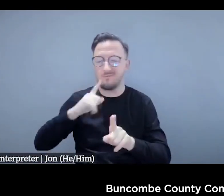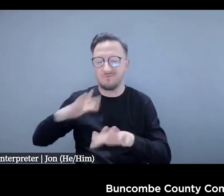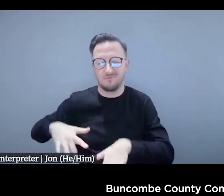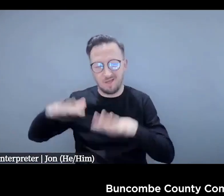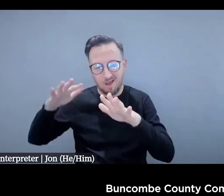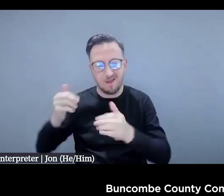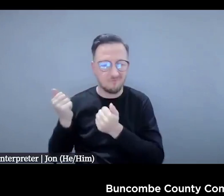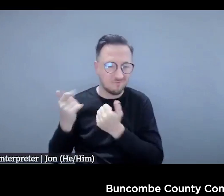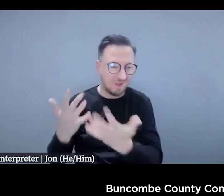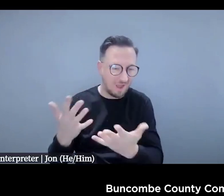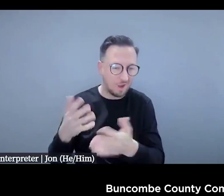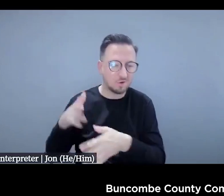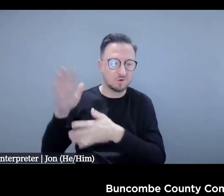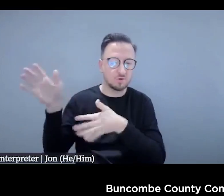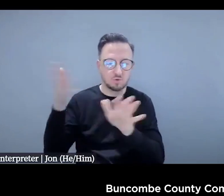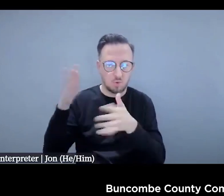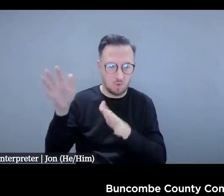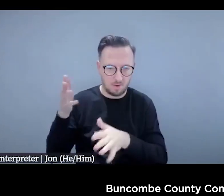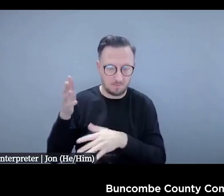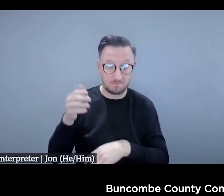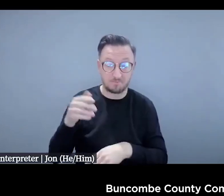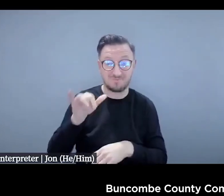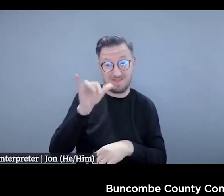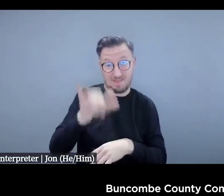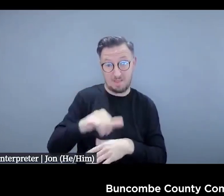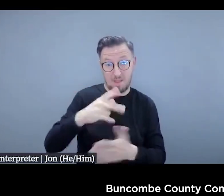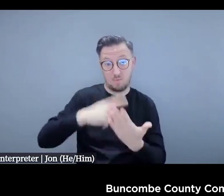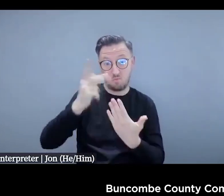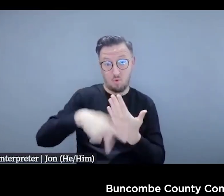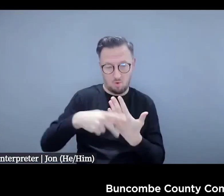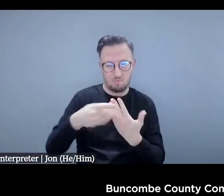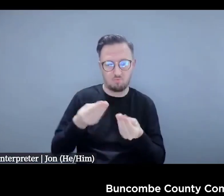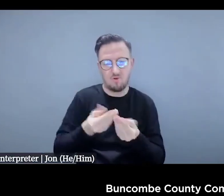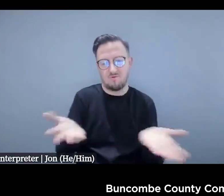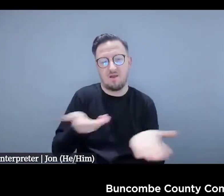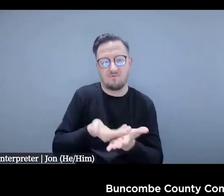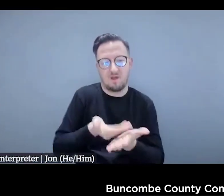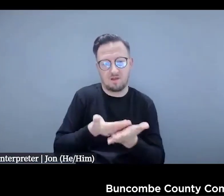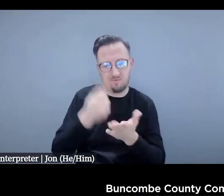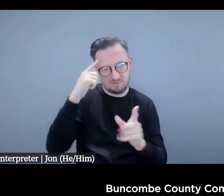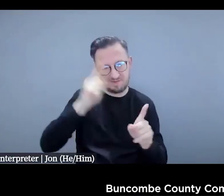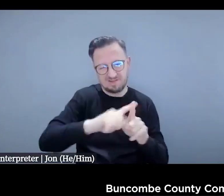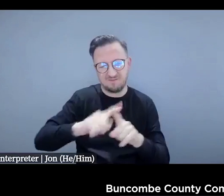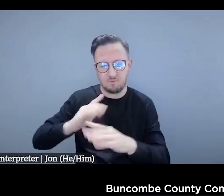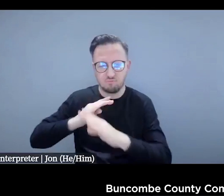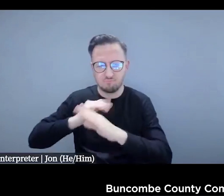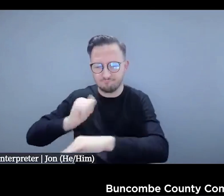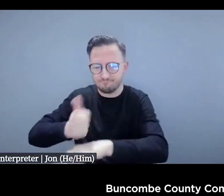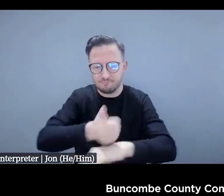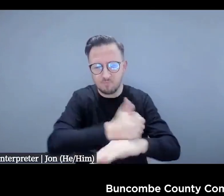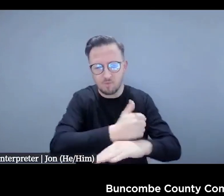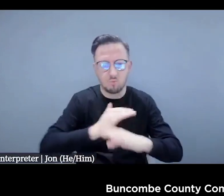and storms. This program offers funding for various mitigation strategies, including